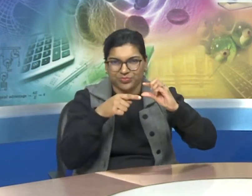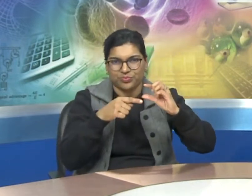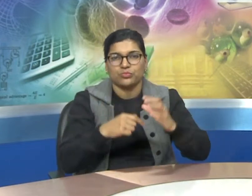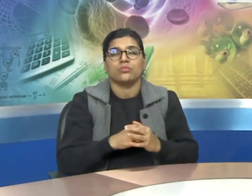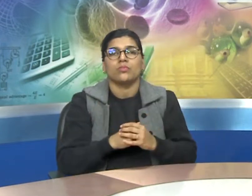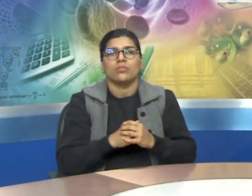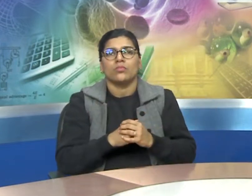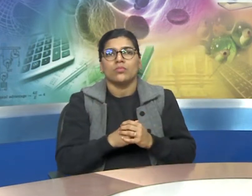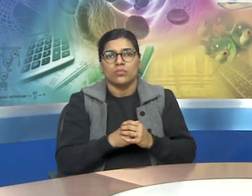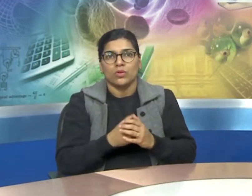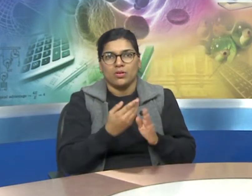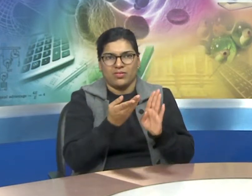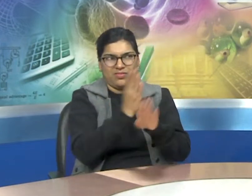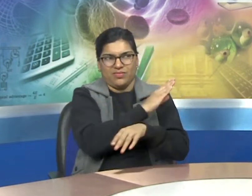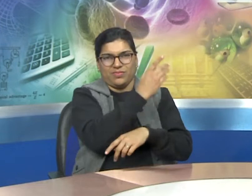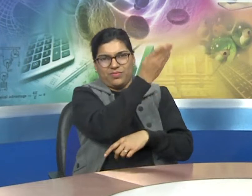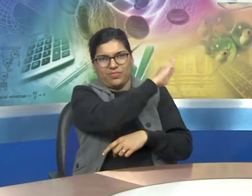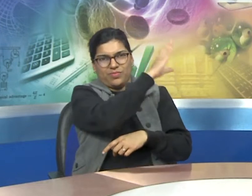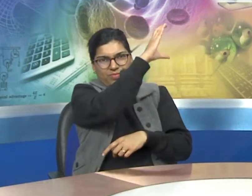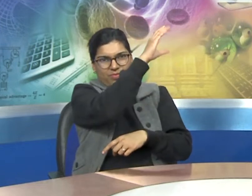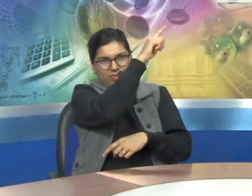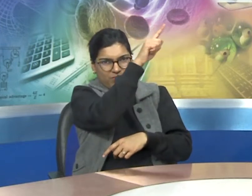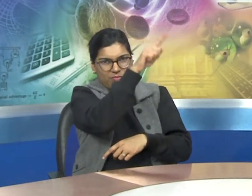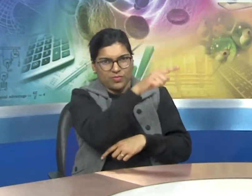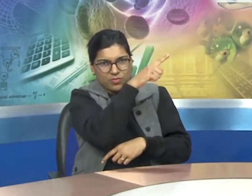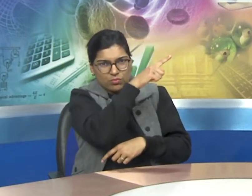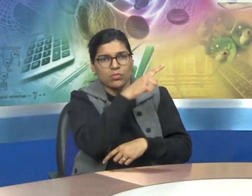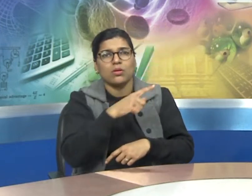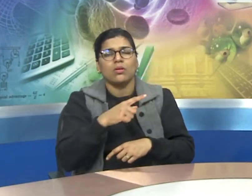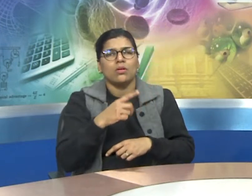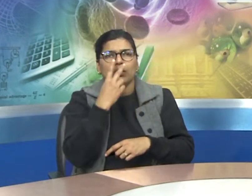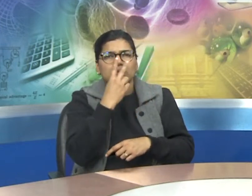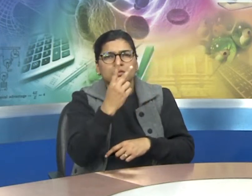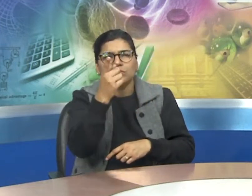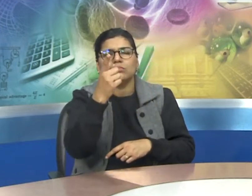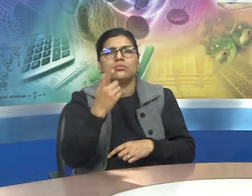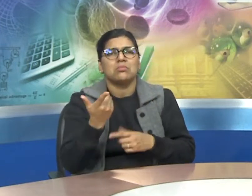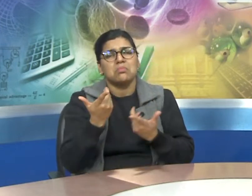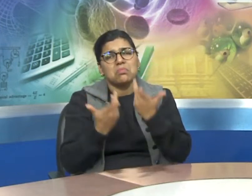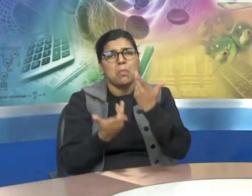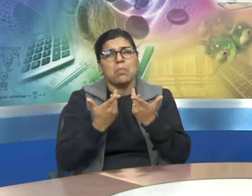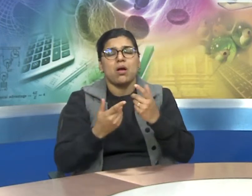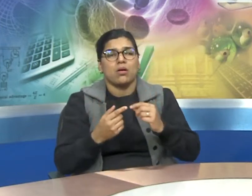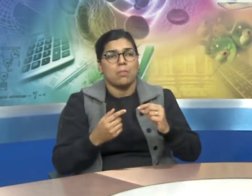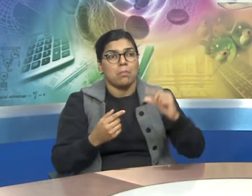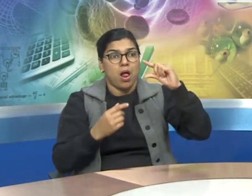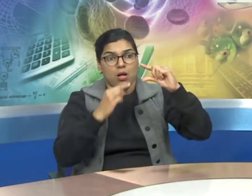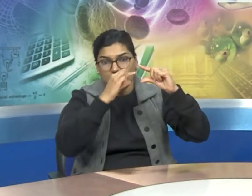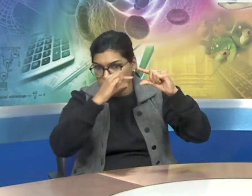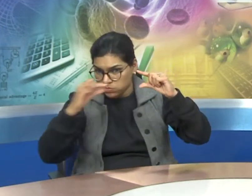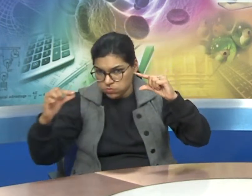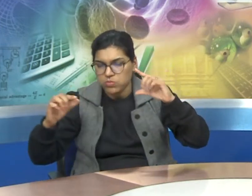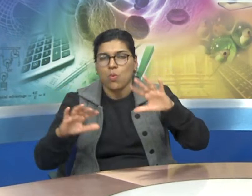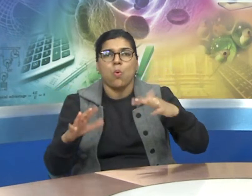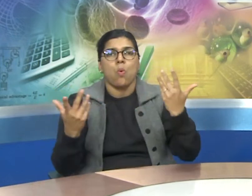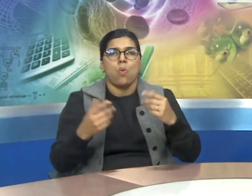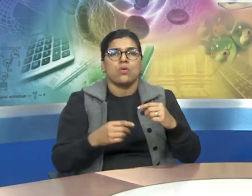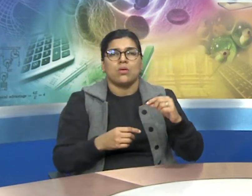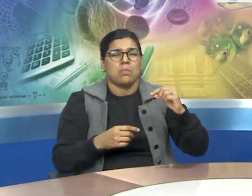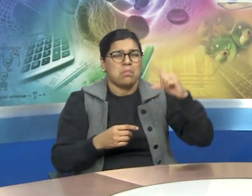Here we will understand the change case. How do we change the alphabet type?